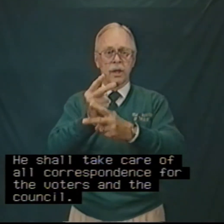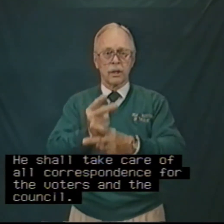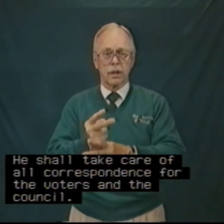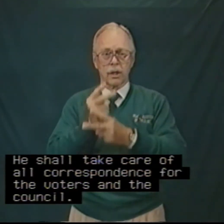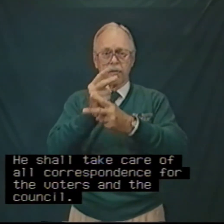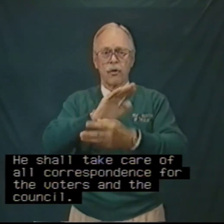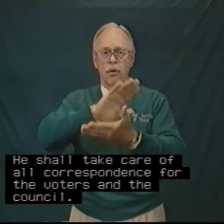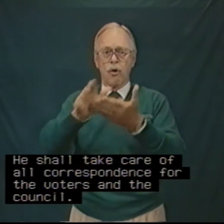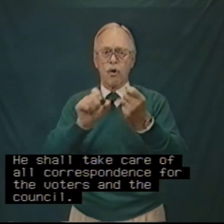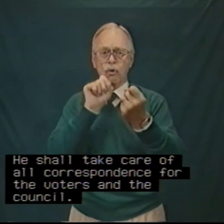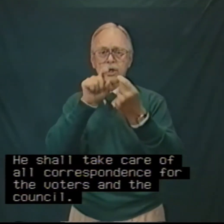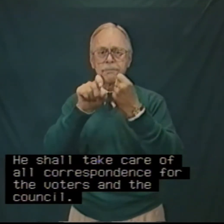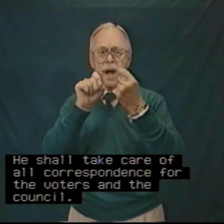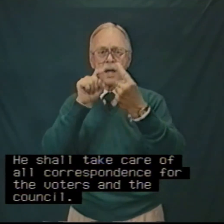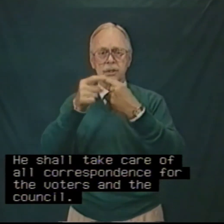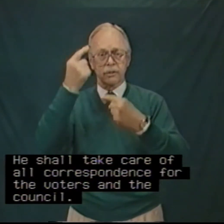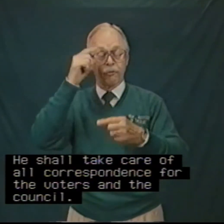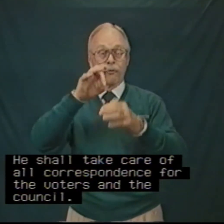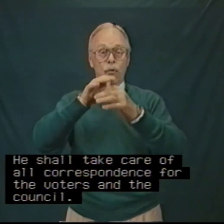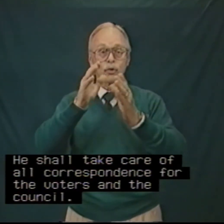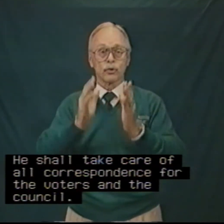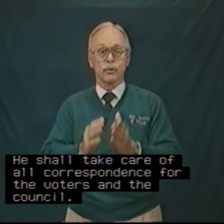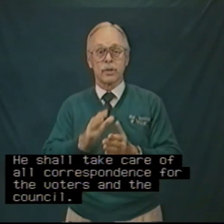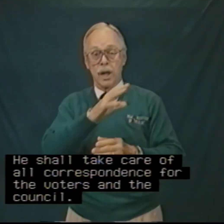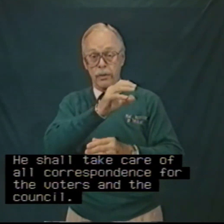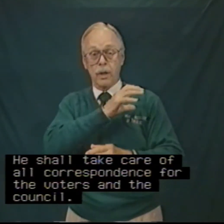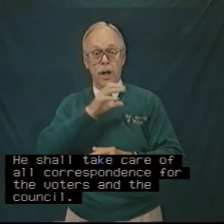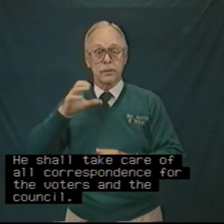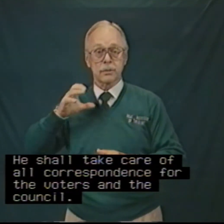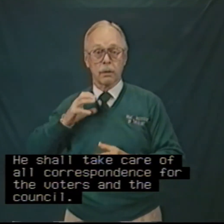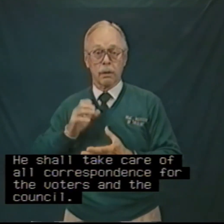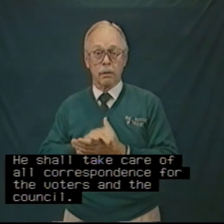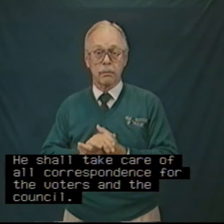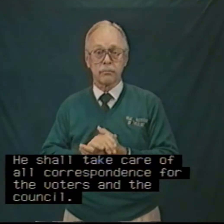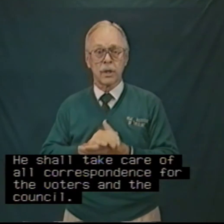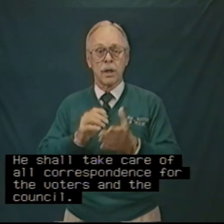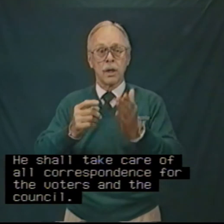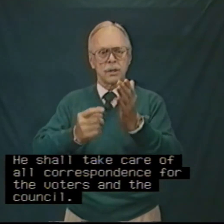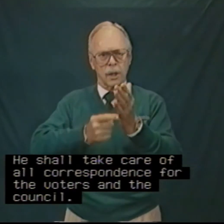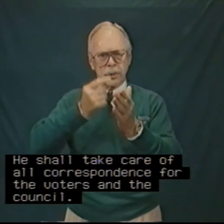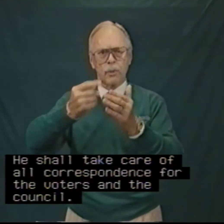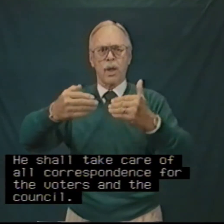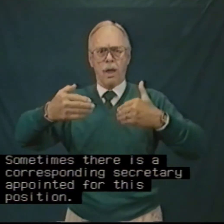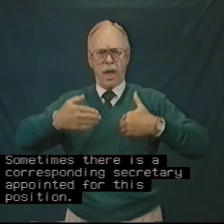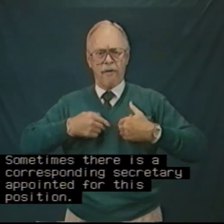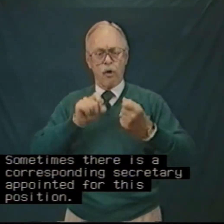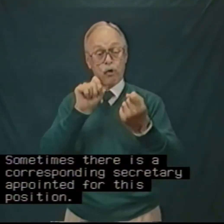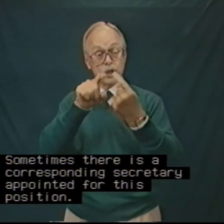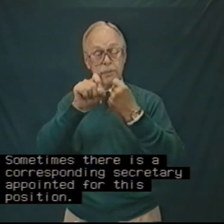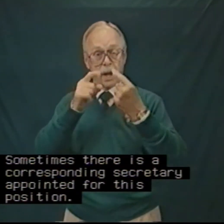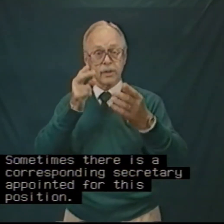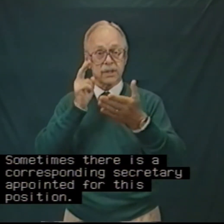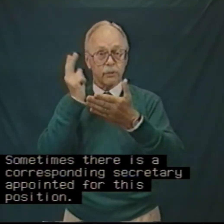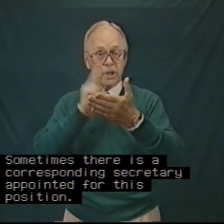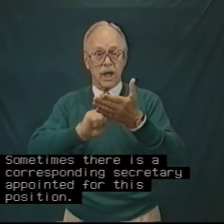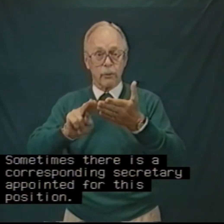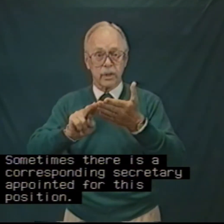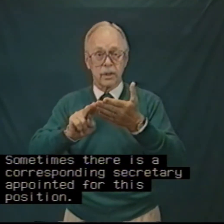Sometimes there is a corresponding secretary appointed for this position. The secretary shall notify voters and council